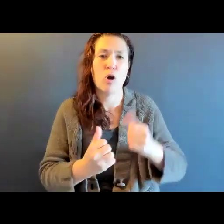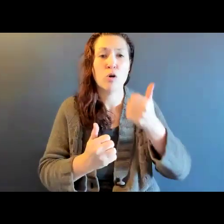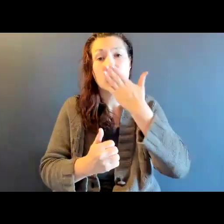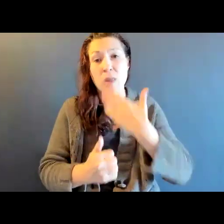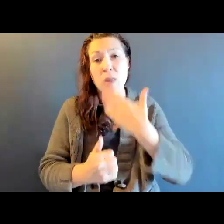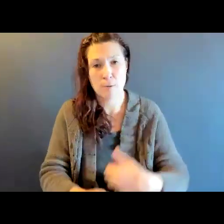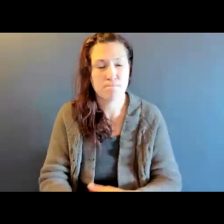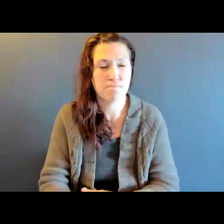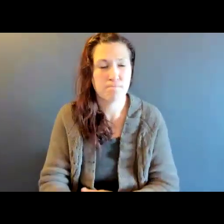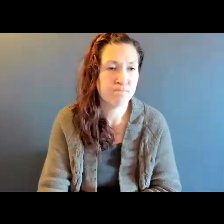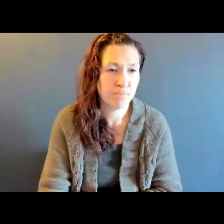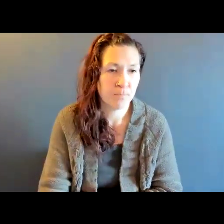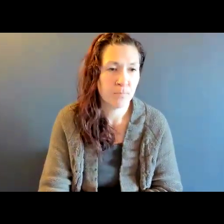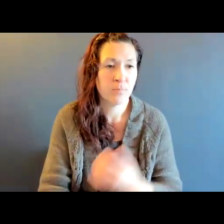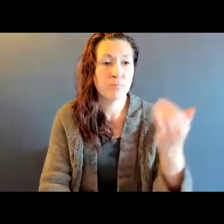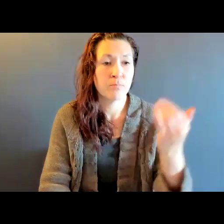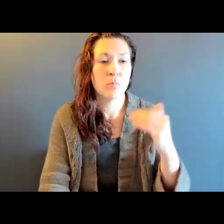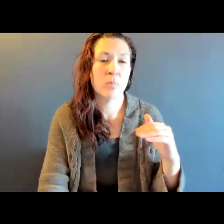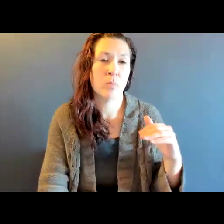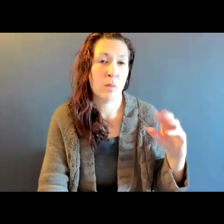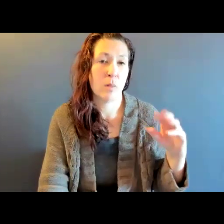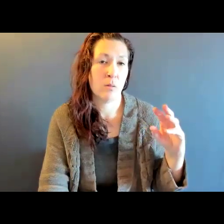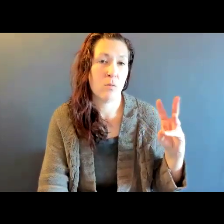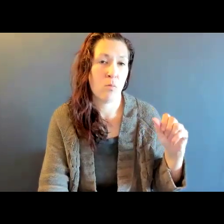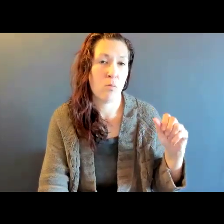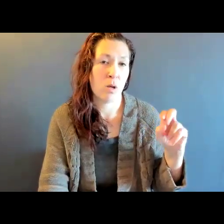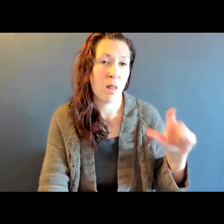Thank you. Next speaker is Wandel Tropman.